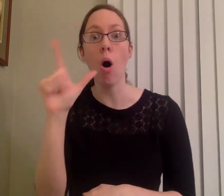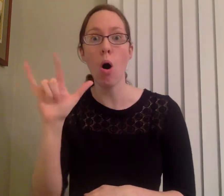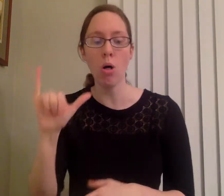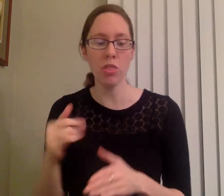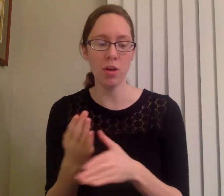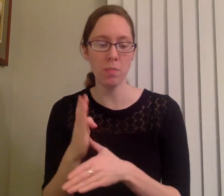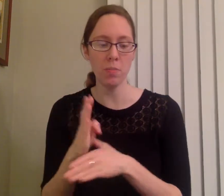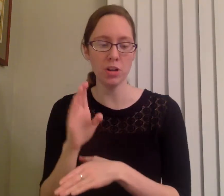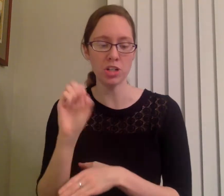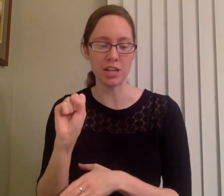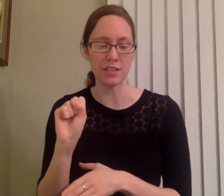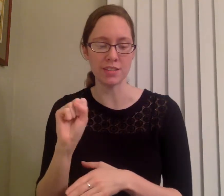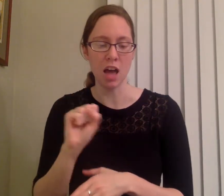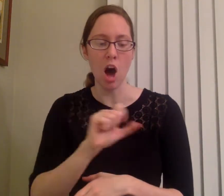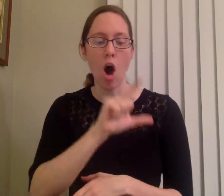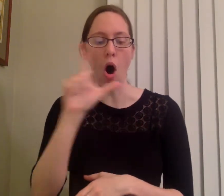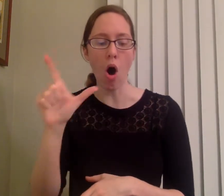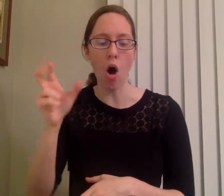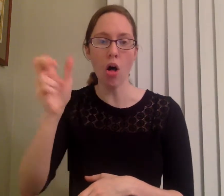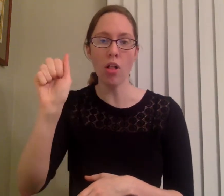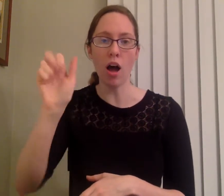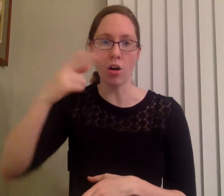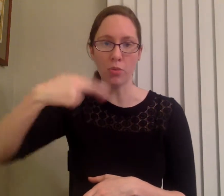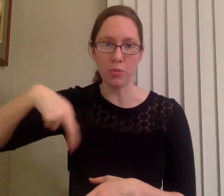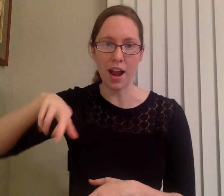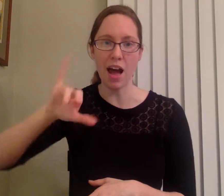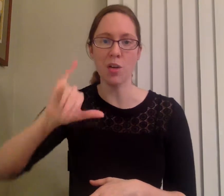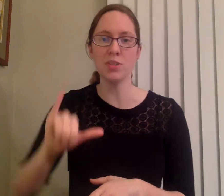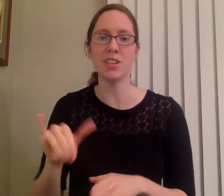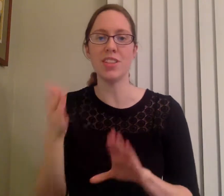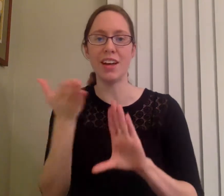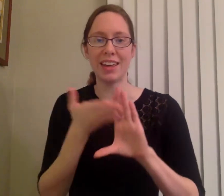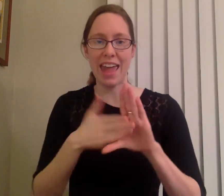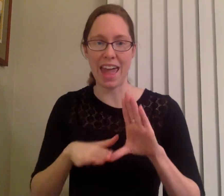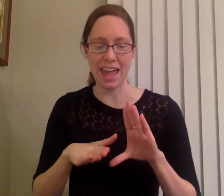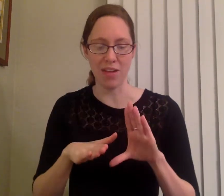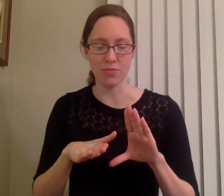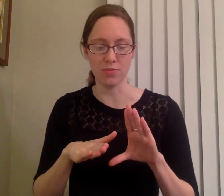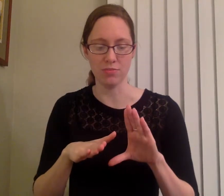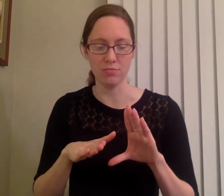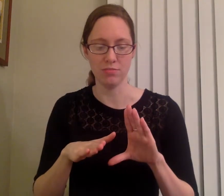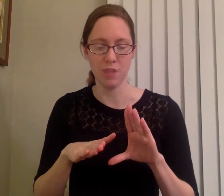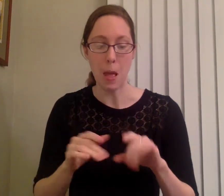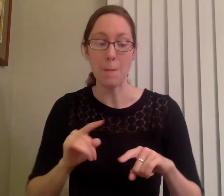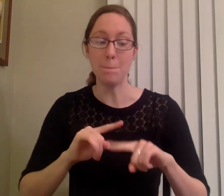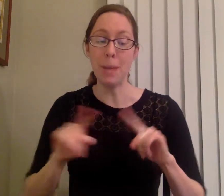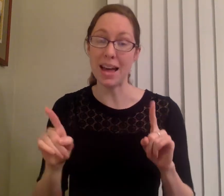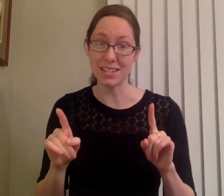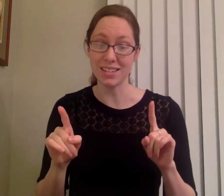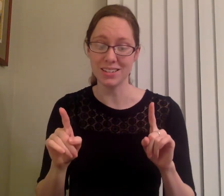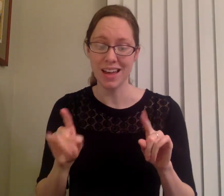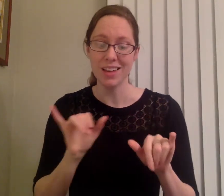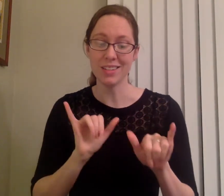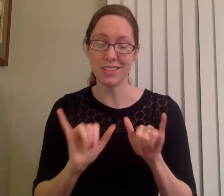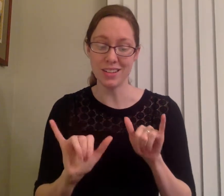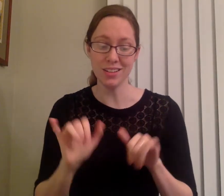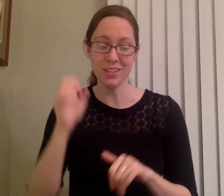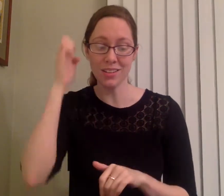all the bushes all around the cave. But still